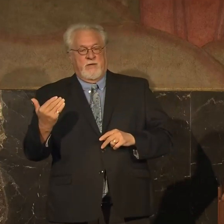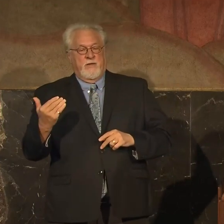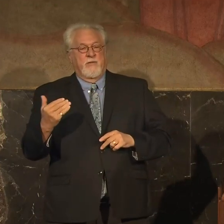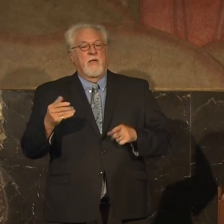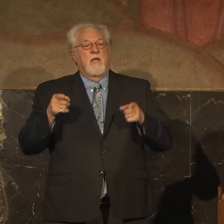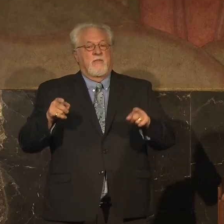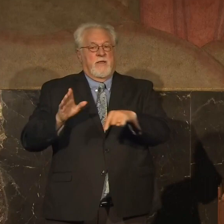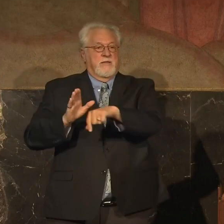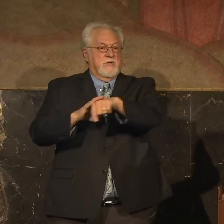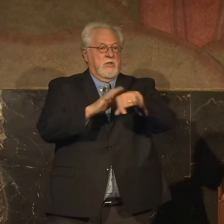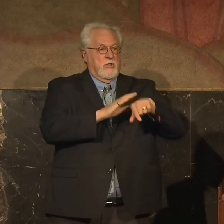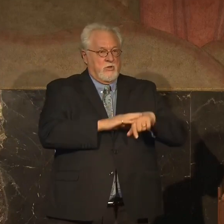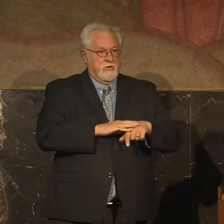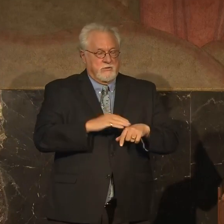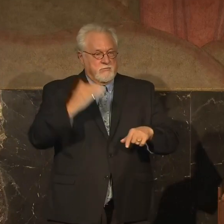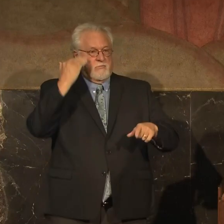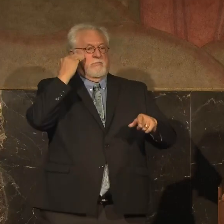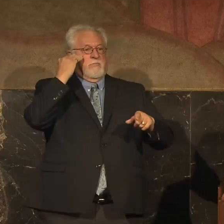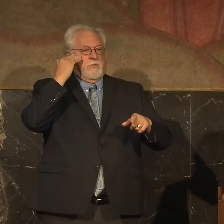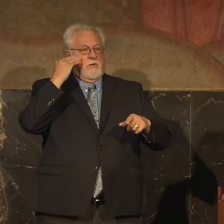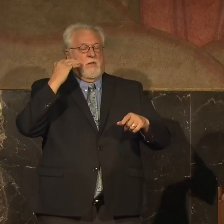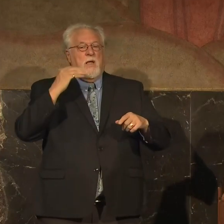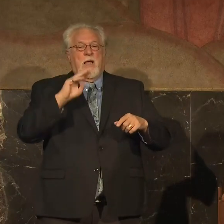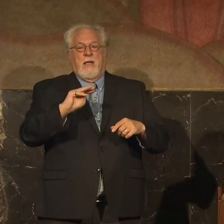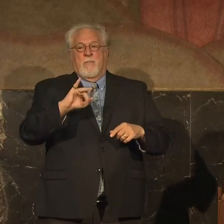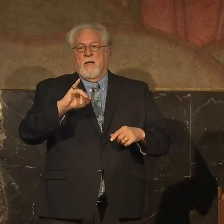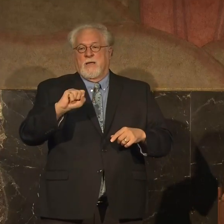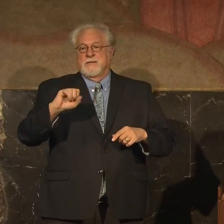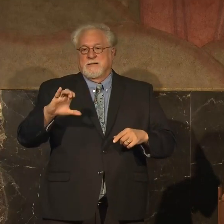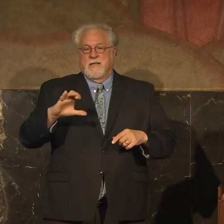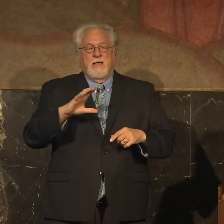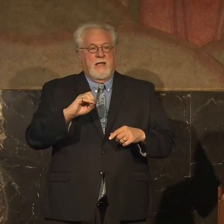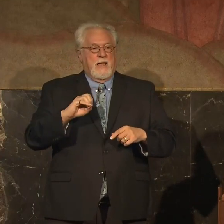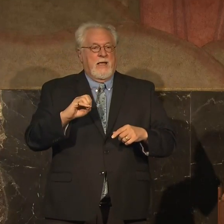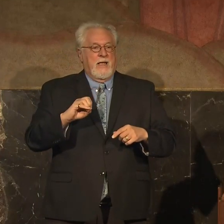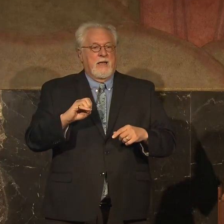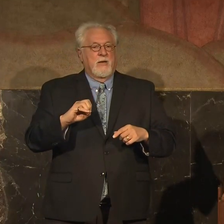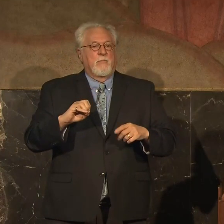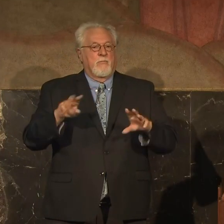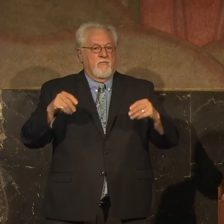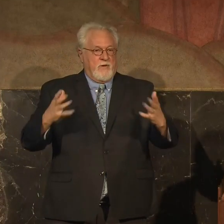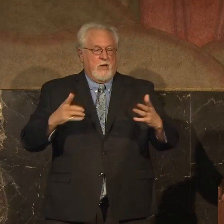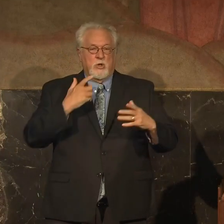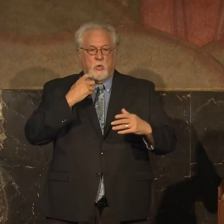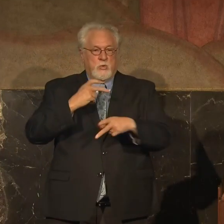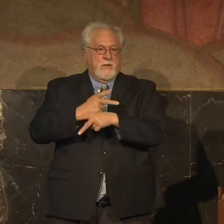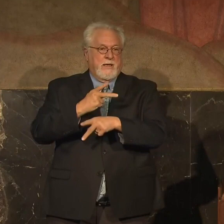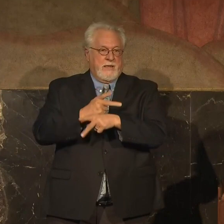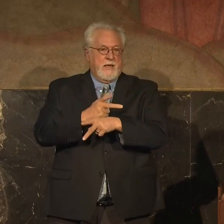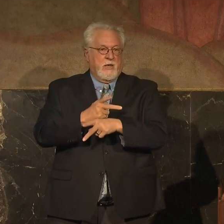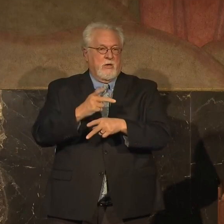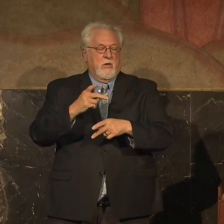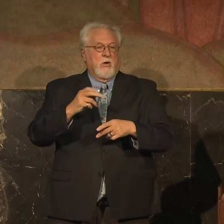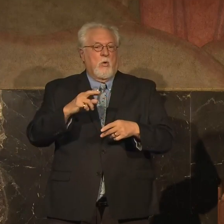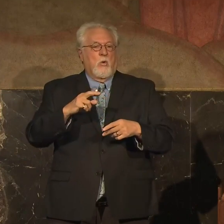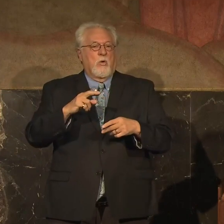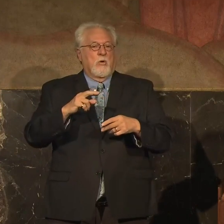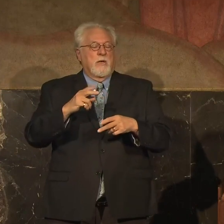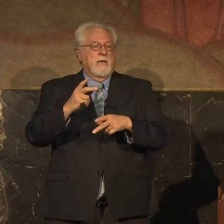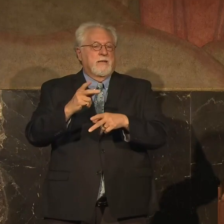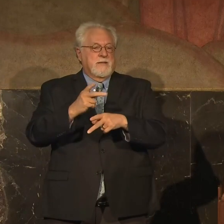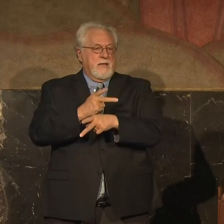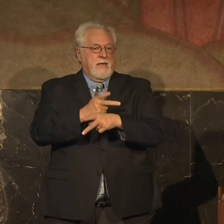These alerts raise awareness of MISC and urge providers who've cared for or are caring